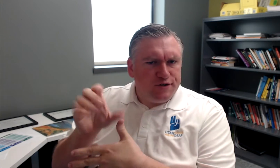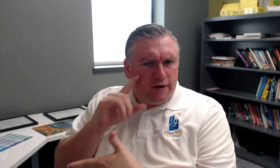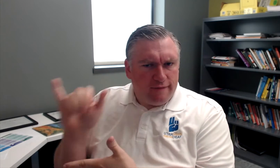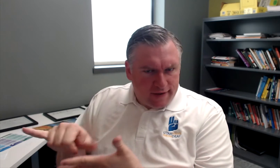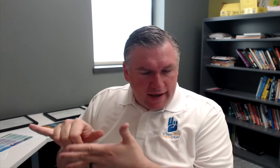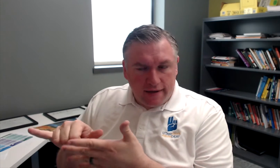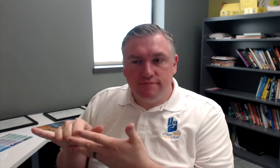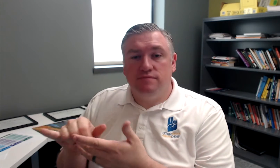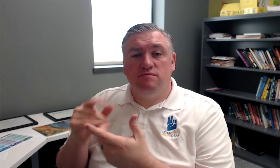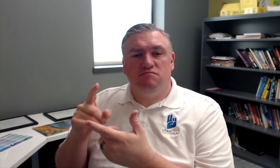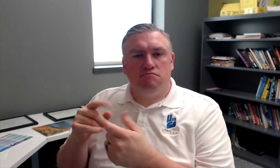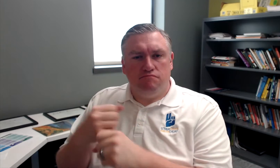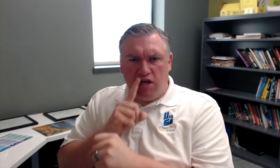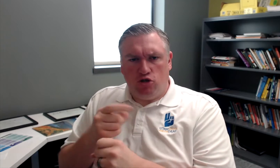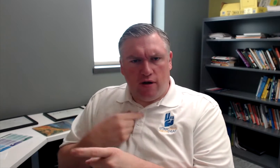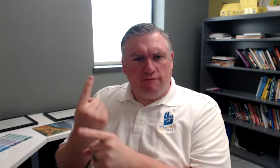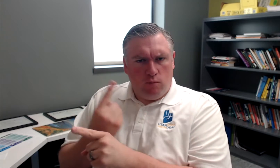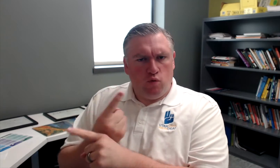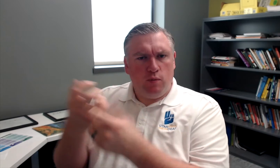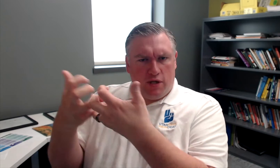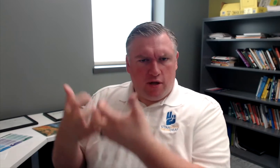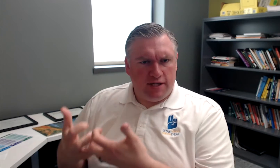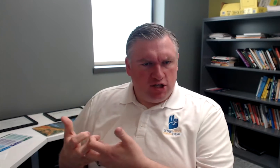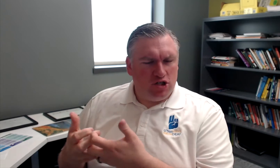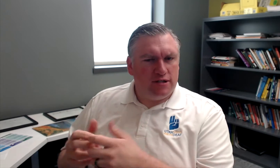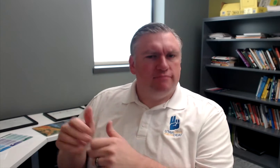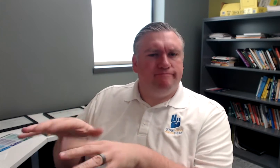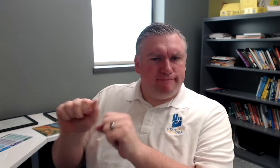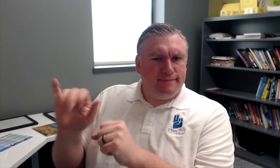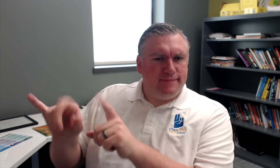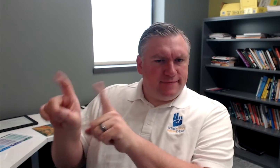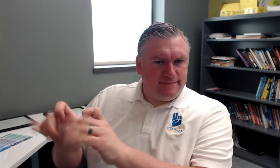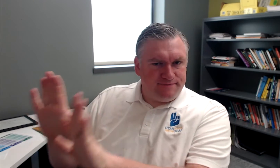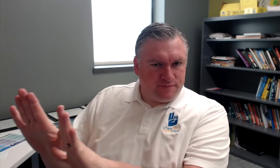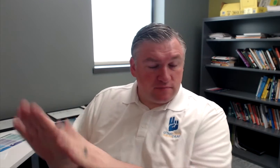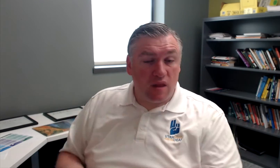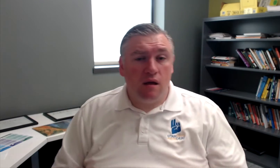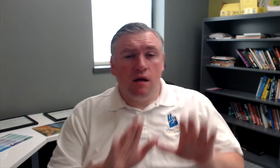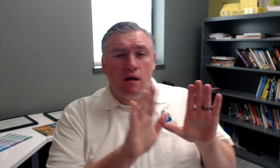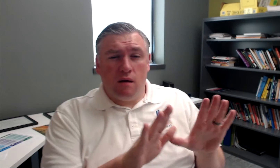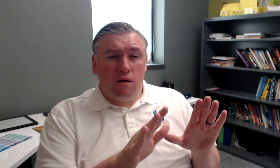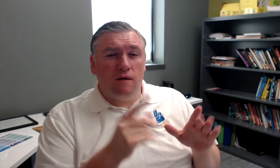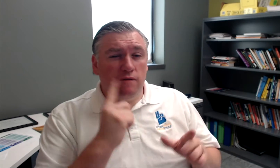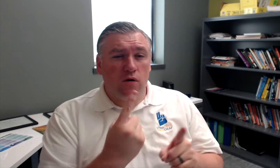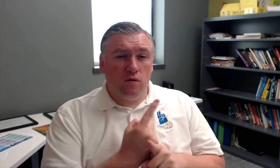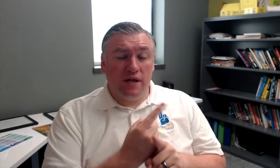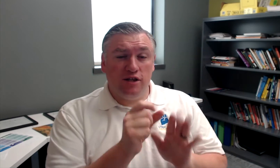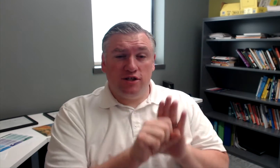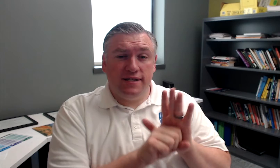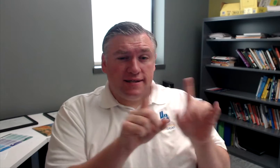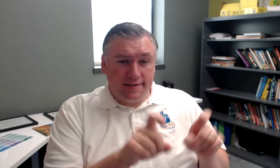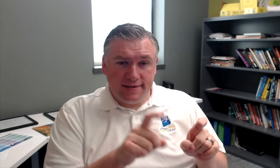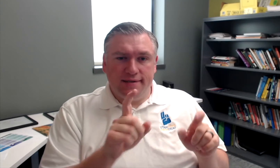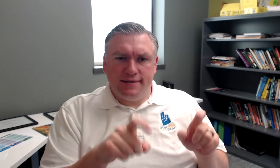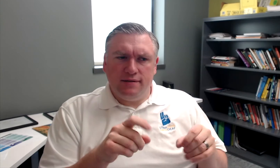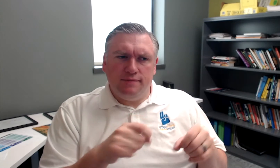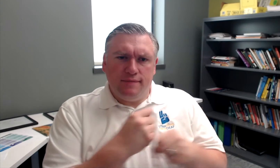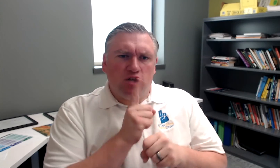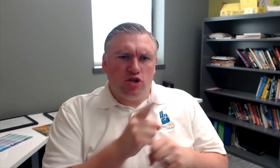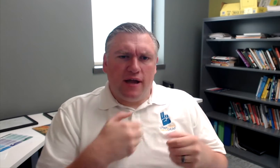and criteria for that. And then make sure the student has the appropriate accommodations they need for that test. For the regular state test, we